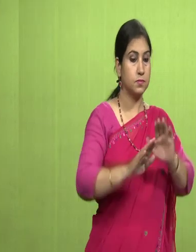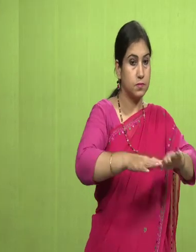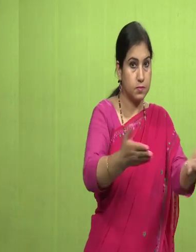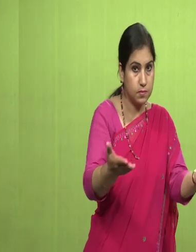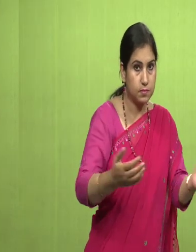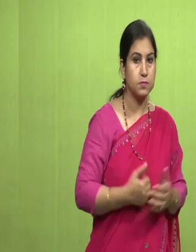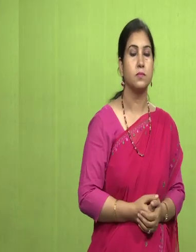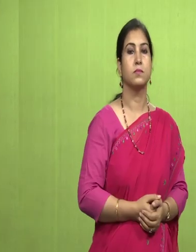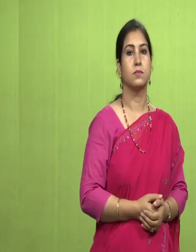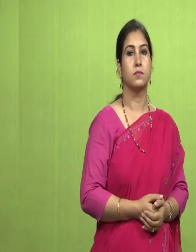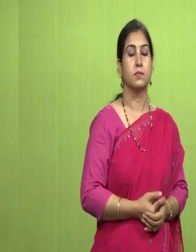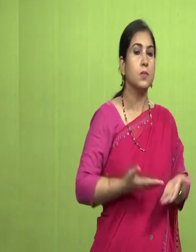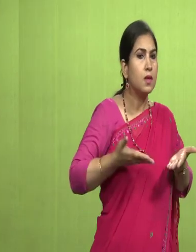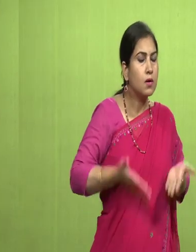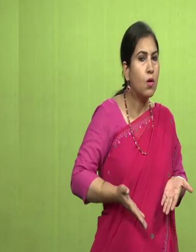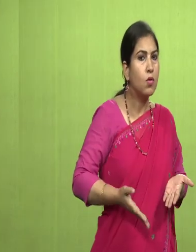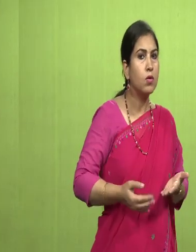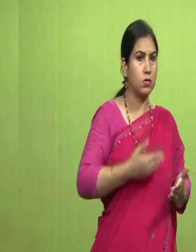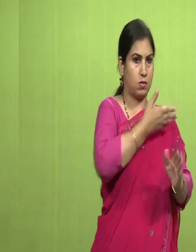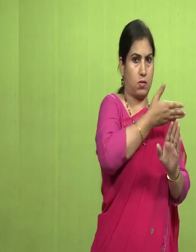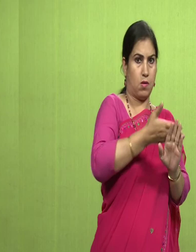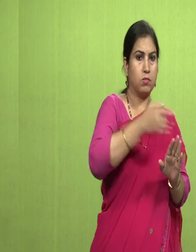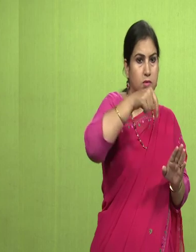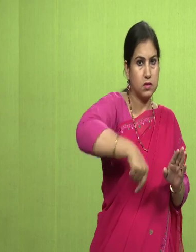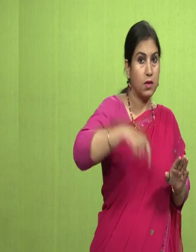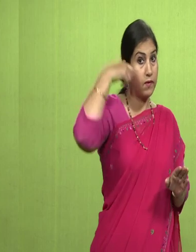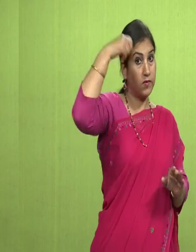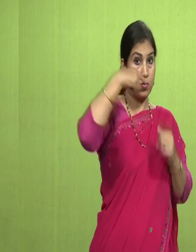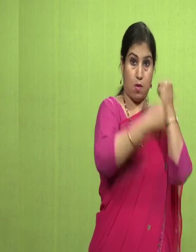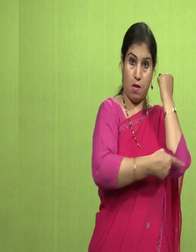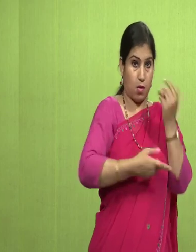Learners, now that we have come to the end of this video,